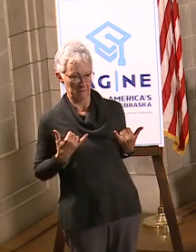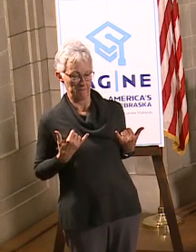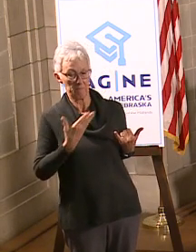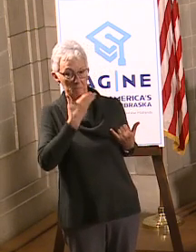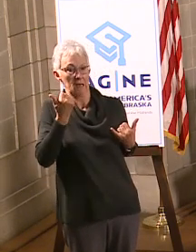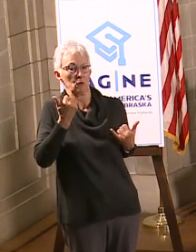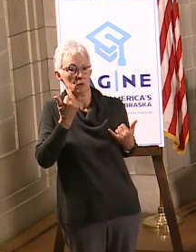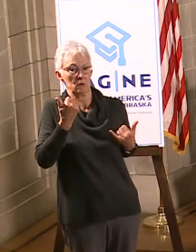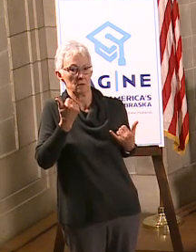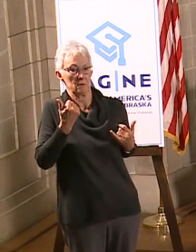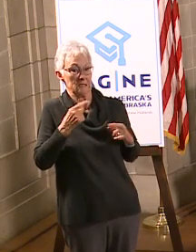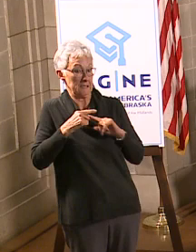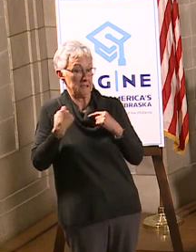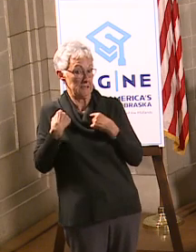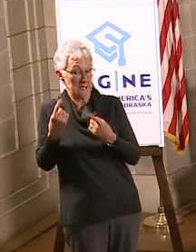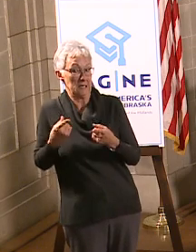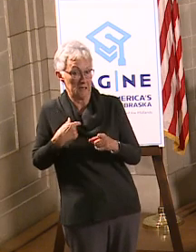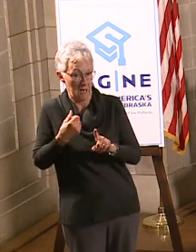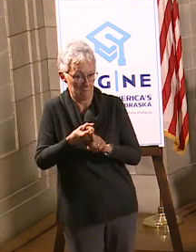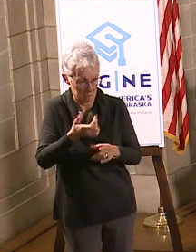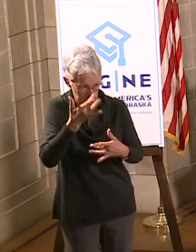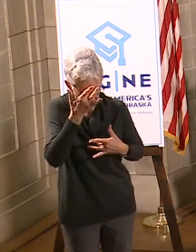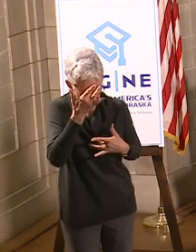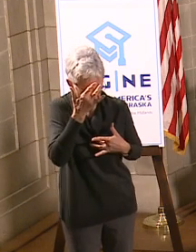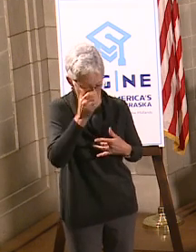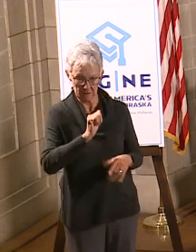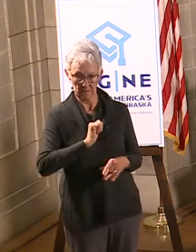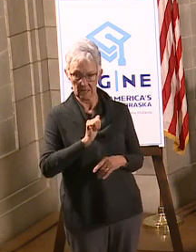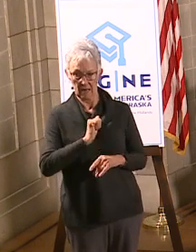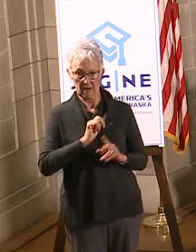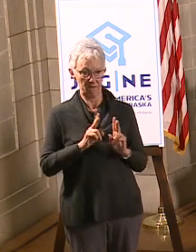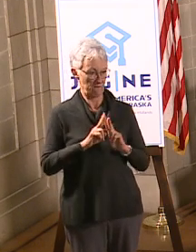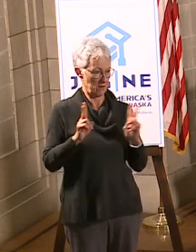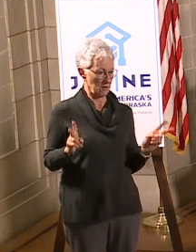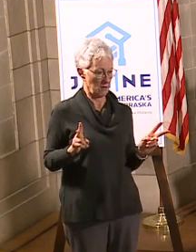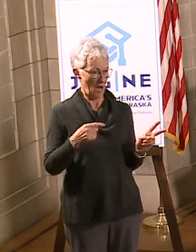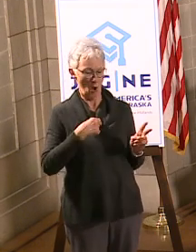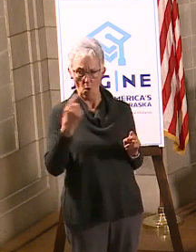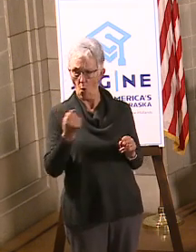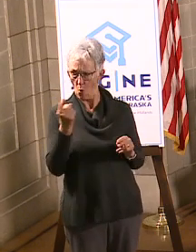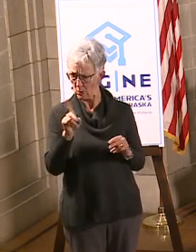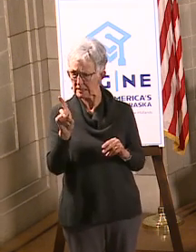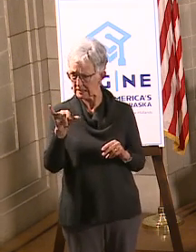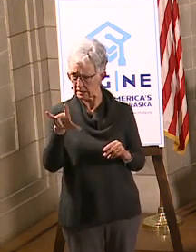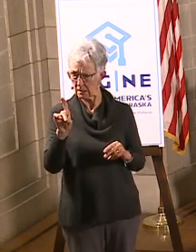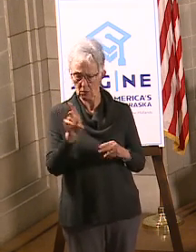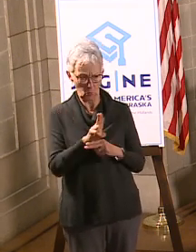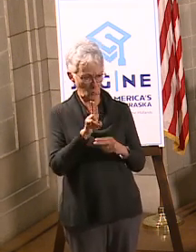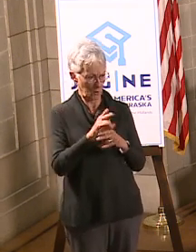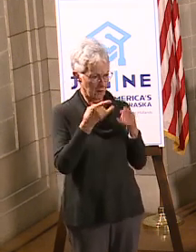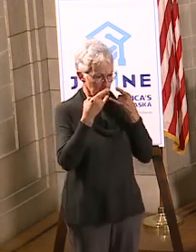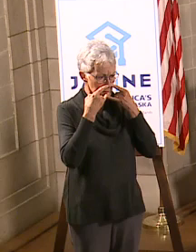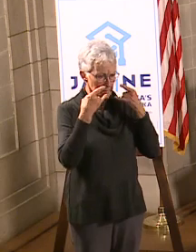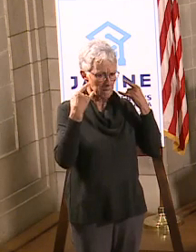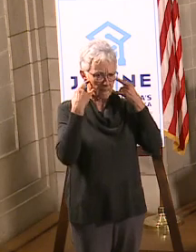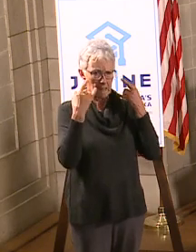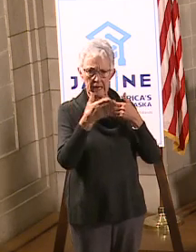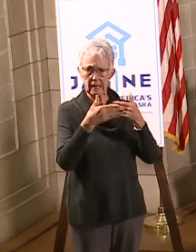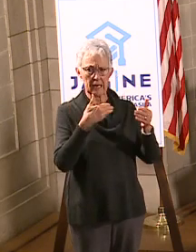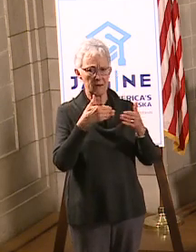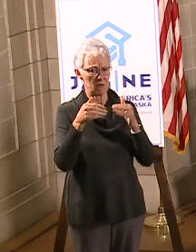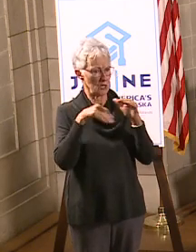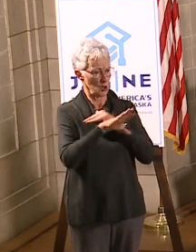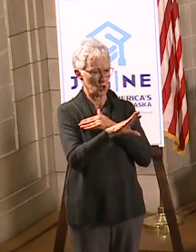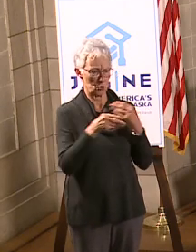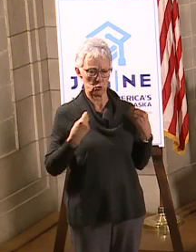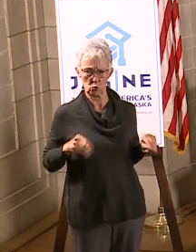more than ever. And I was always someone who is a very assiduous mask wearer. I always would wear my mask even in the stores